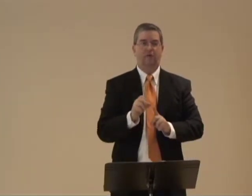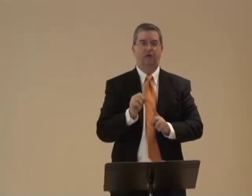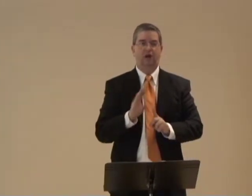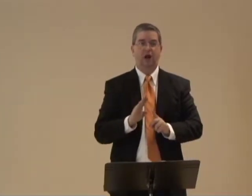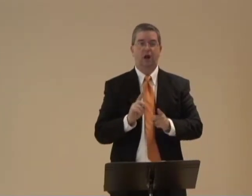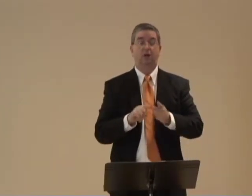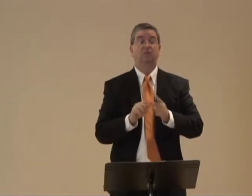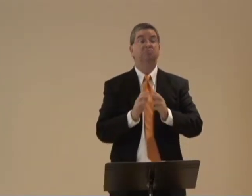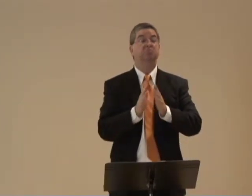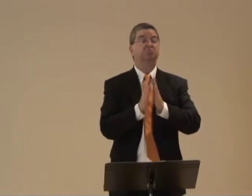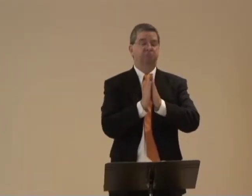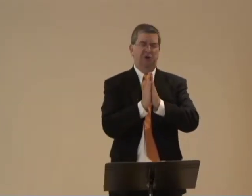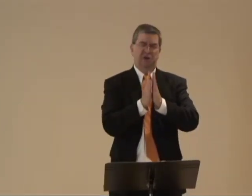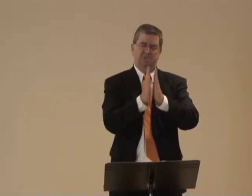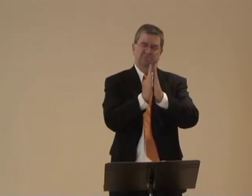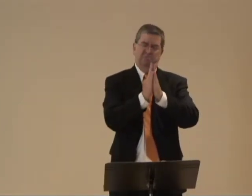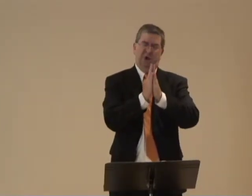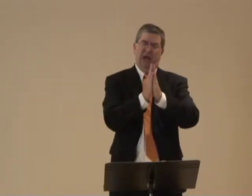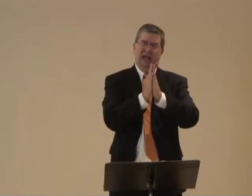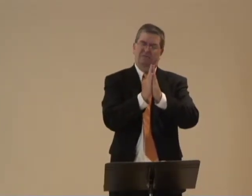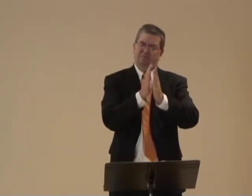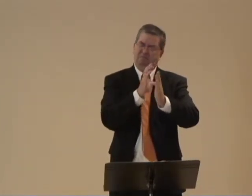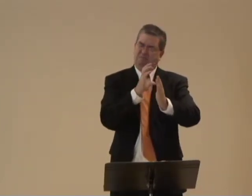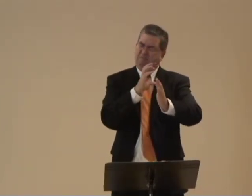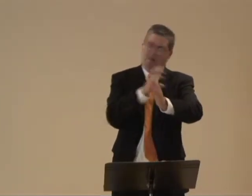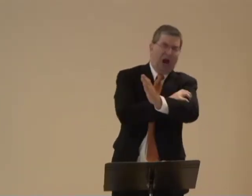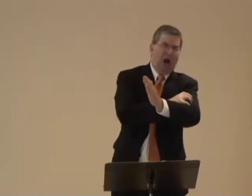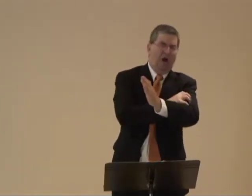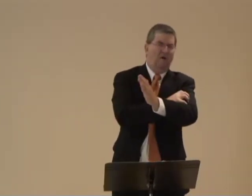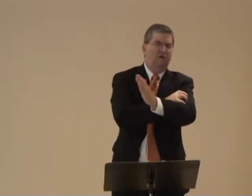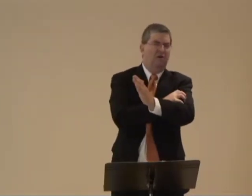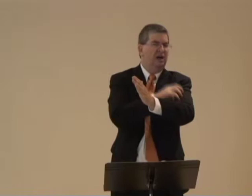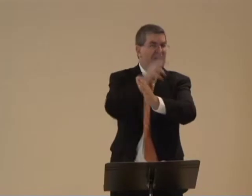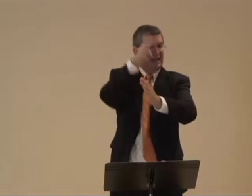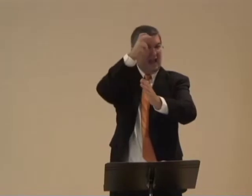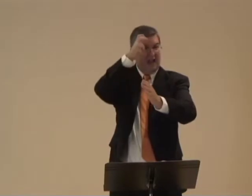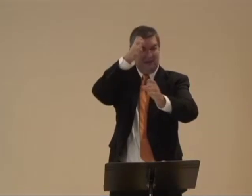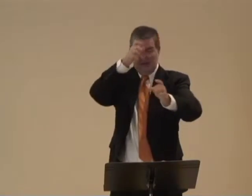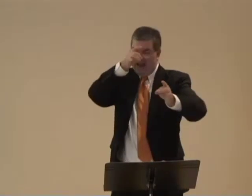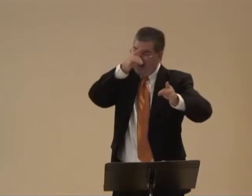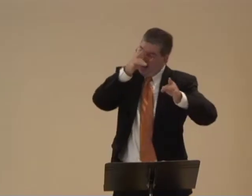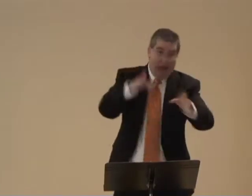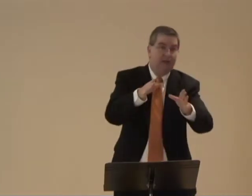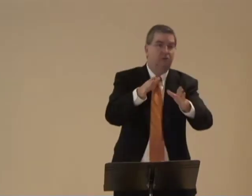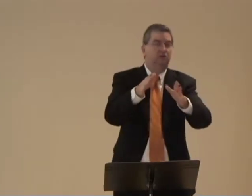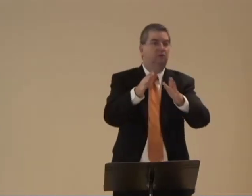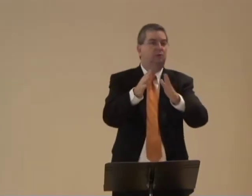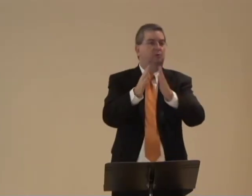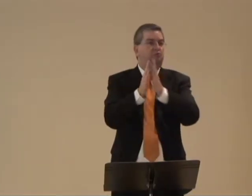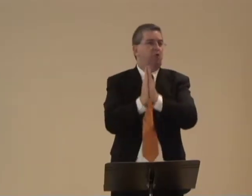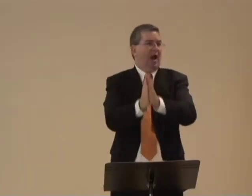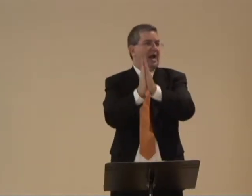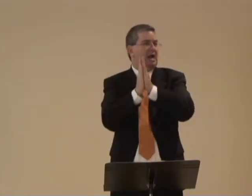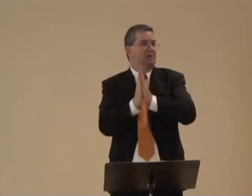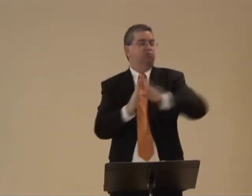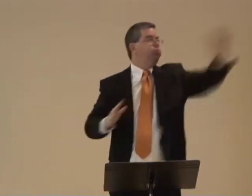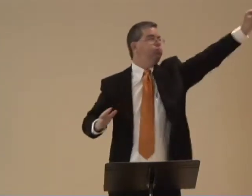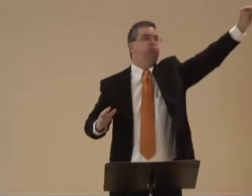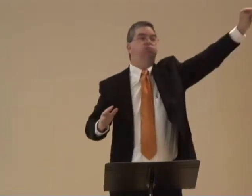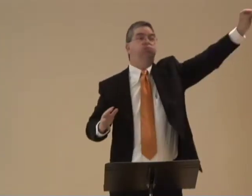Satan with the word of God and also through prayer. That is how Satan hates it when you